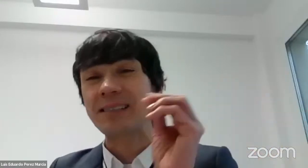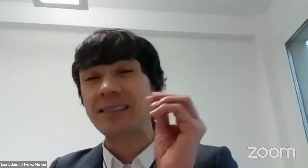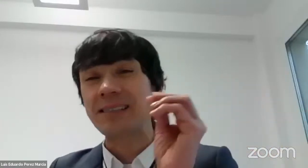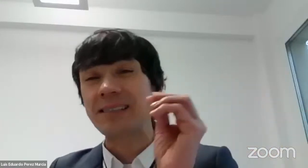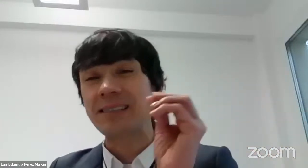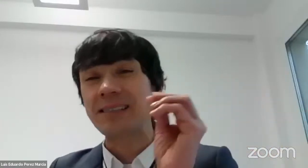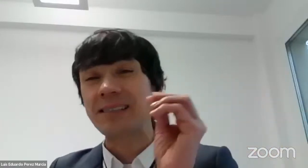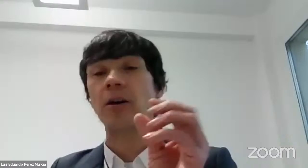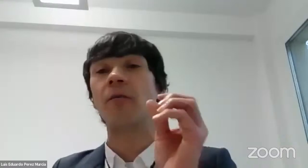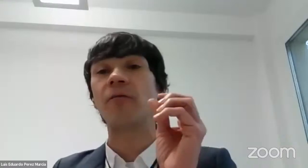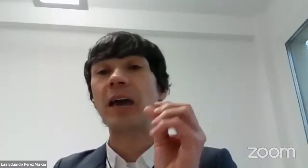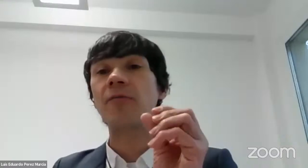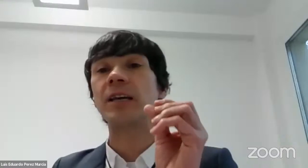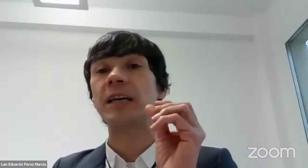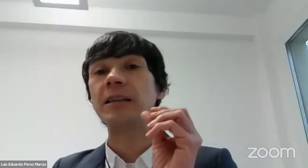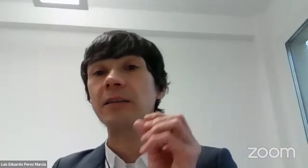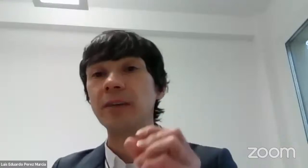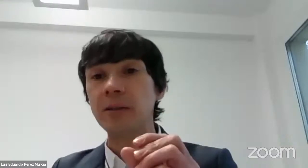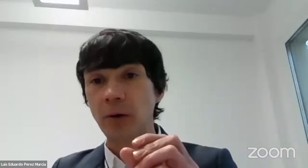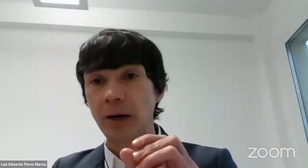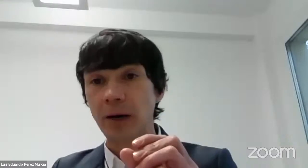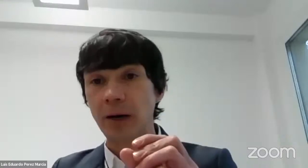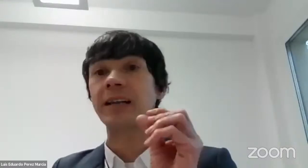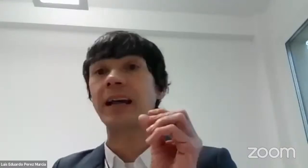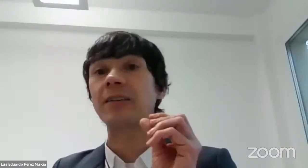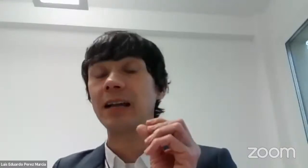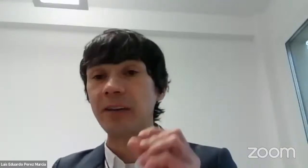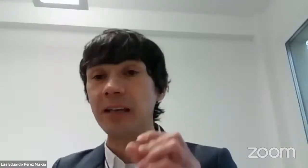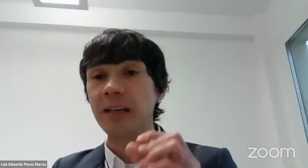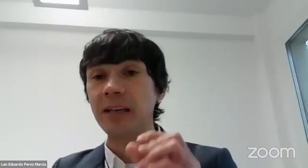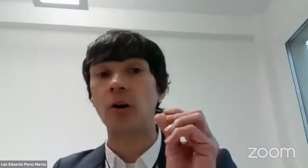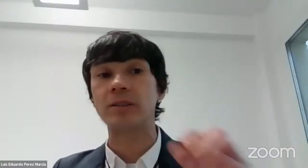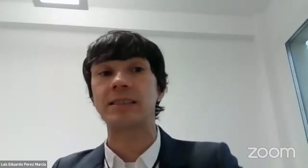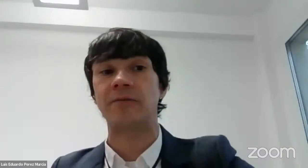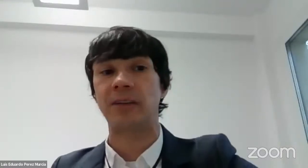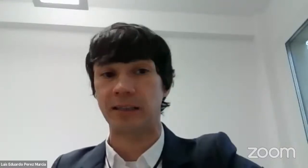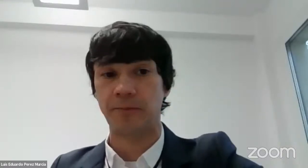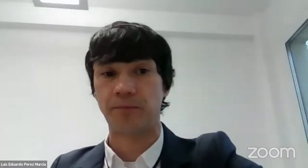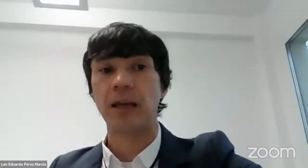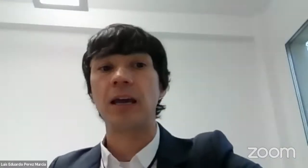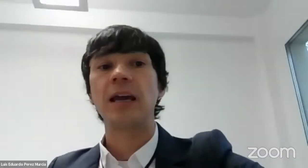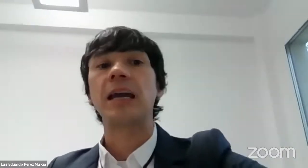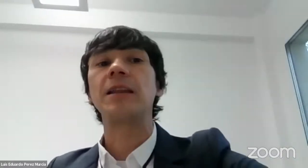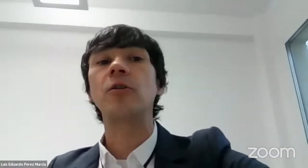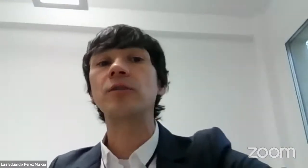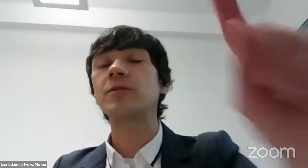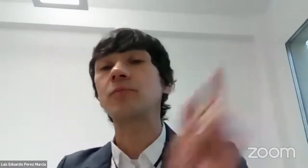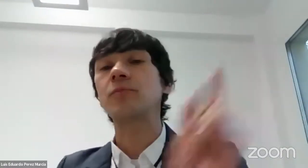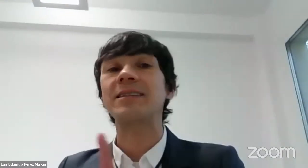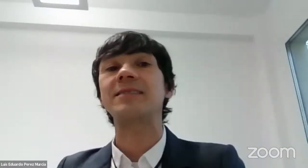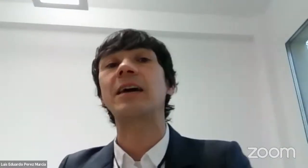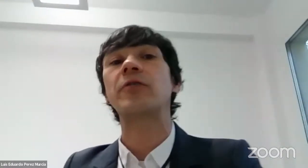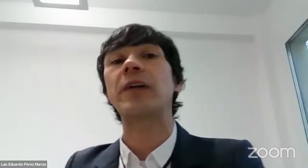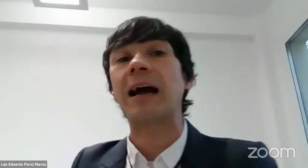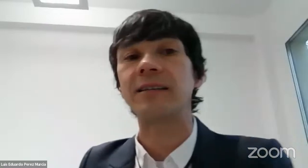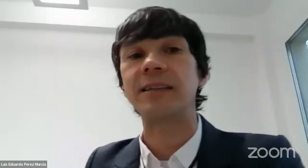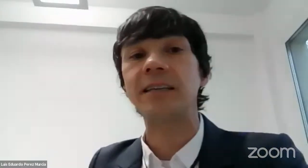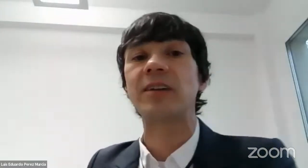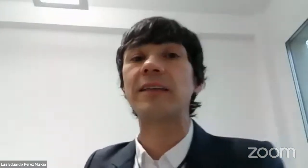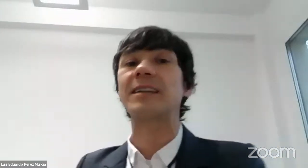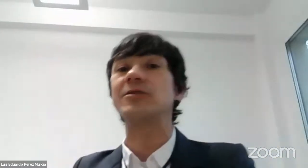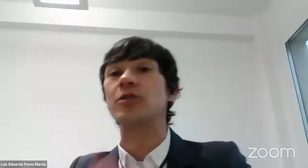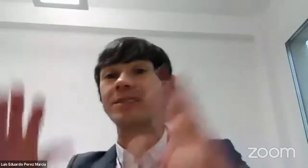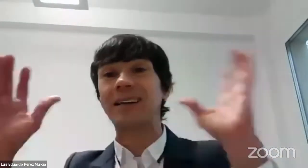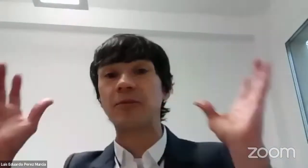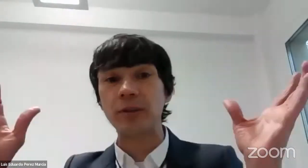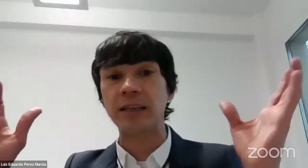the specific needs of every individual, disregarding ability or disability. In order to make this a